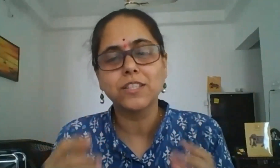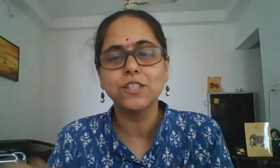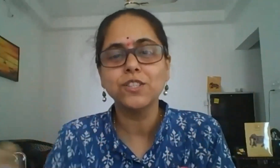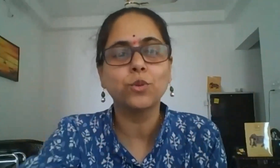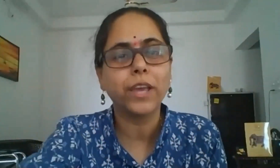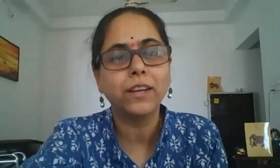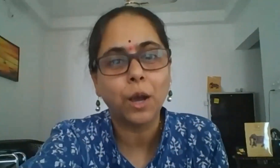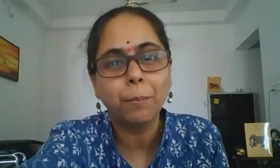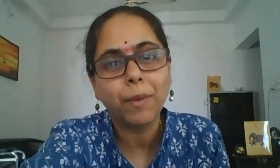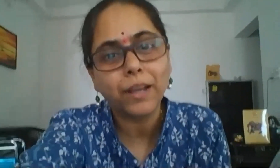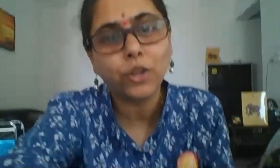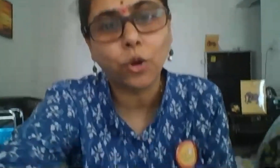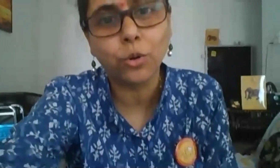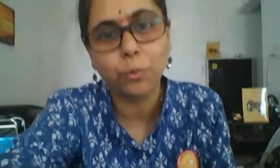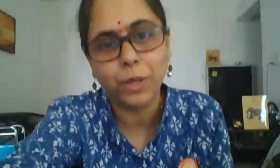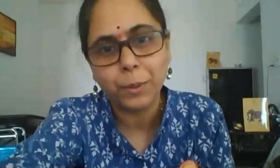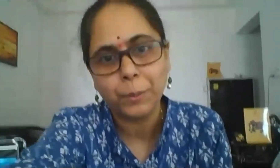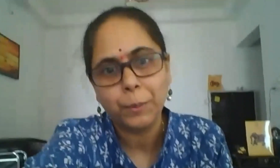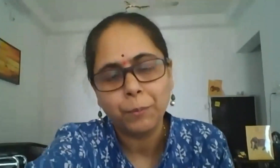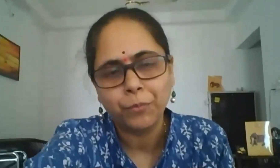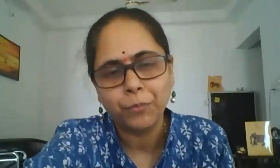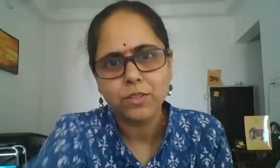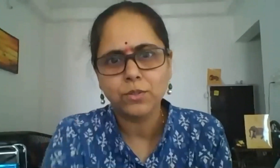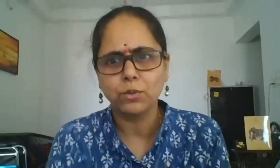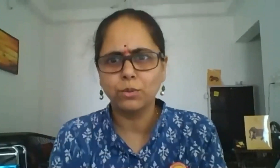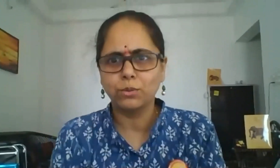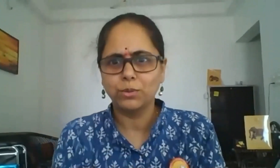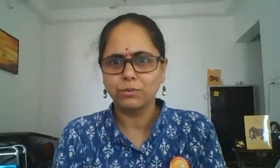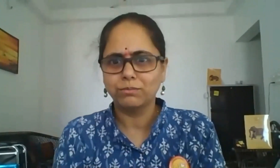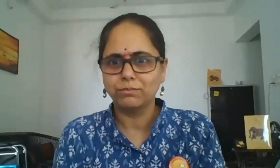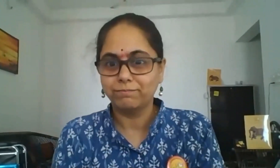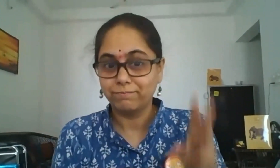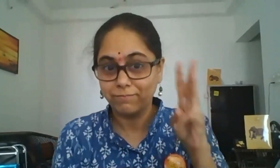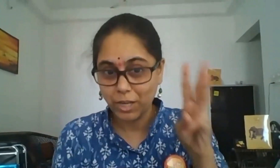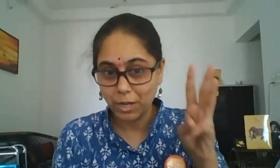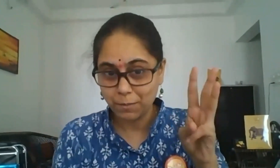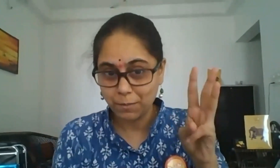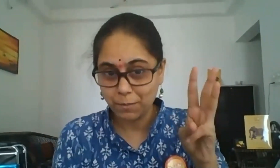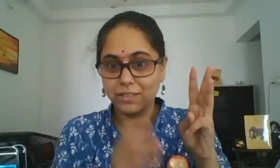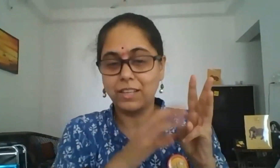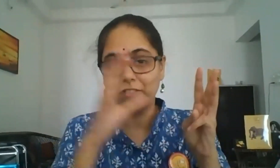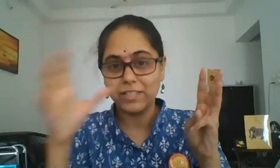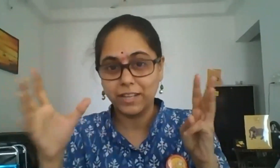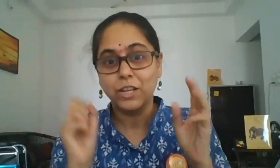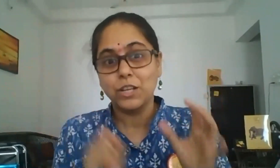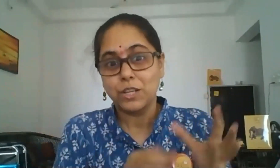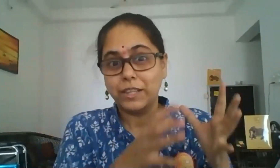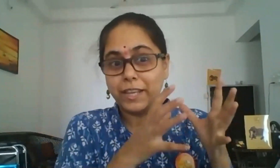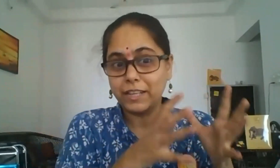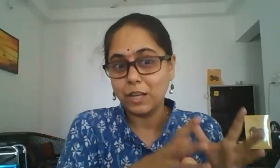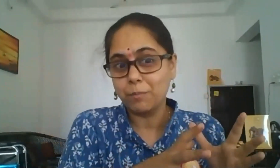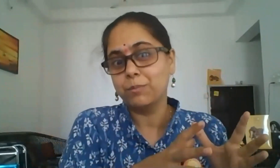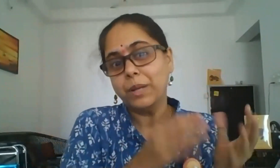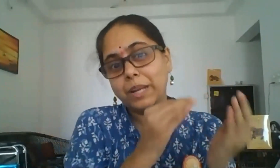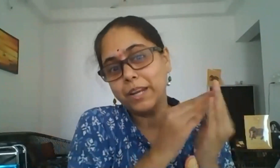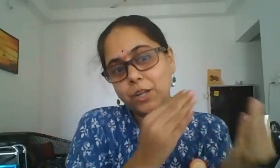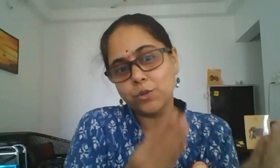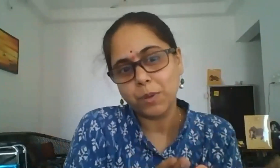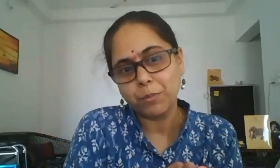youngsters who can come and talk to me. So 3 minutes, leave aside. They can come read newspaper